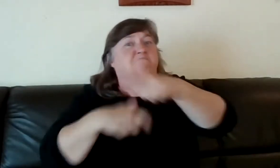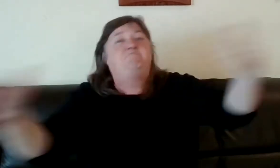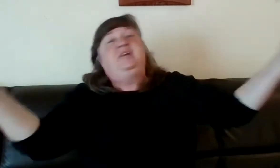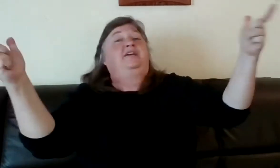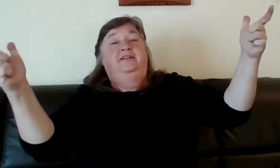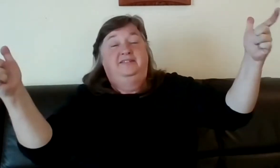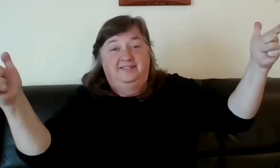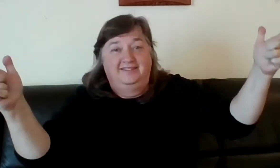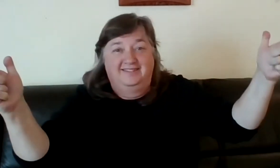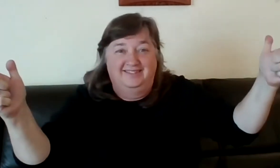big.